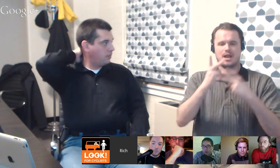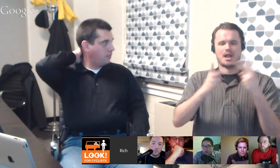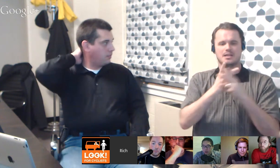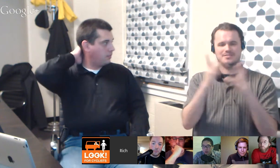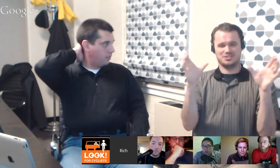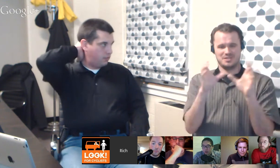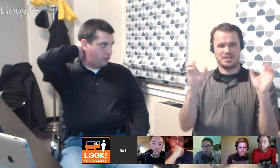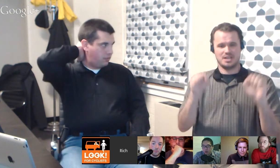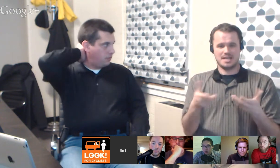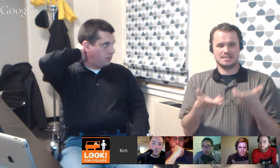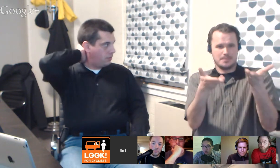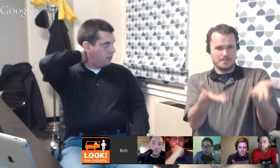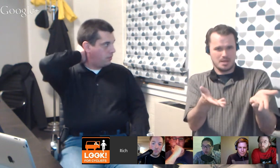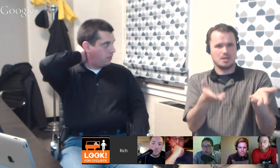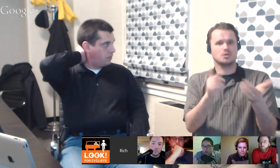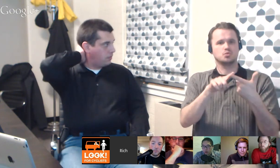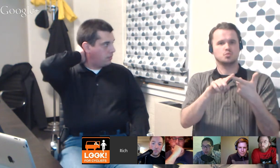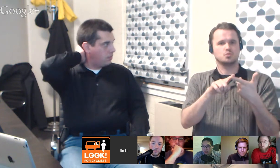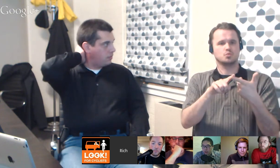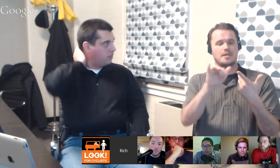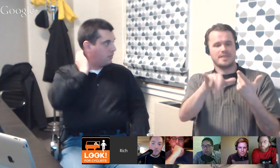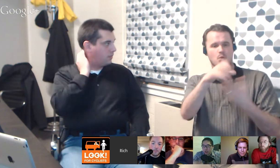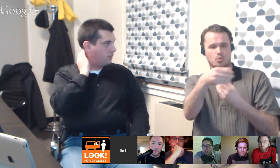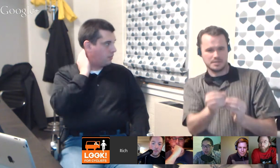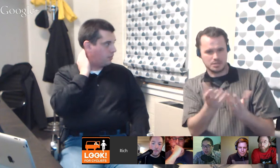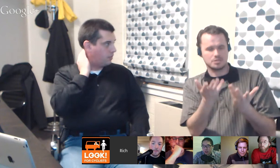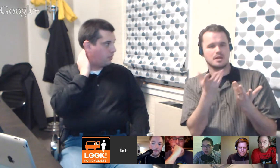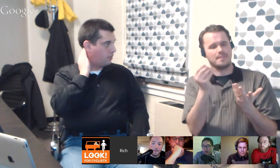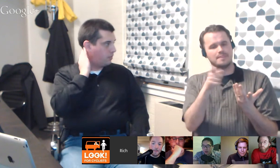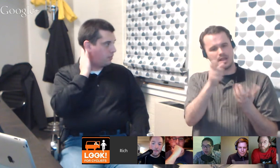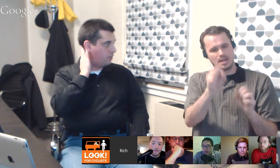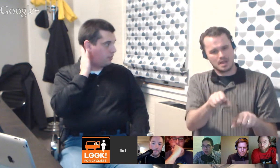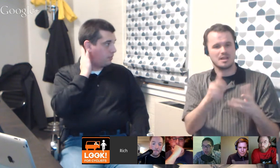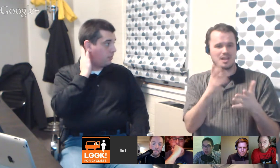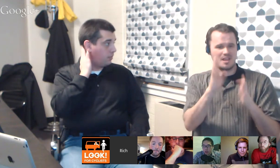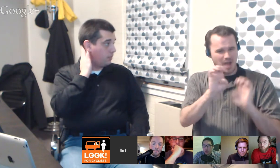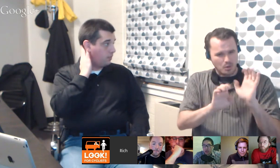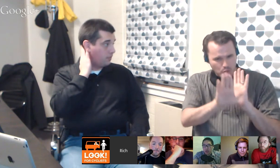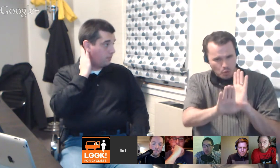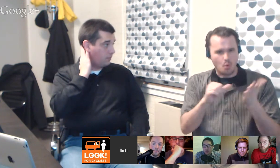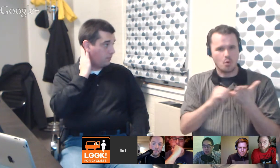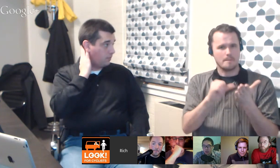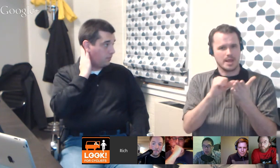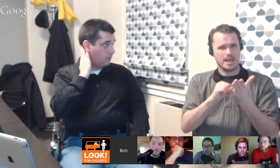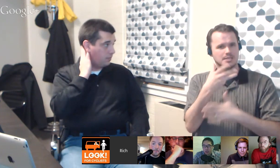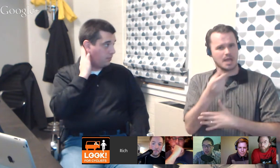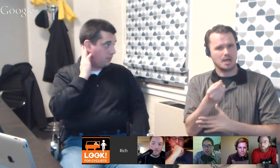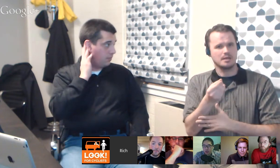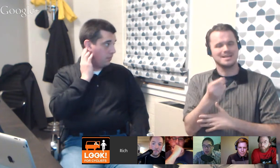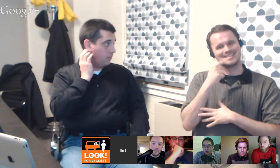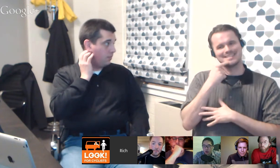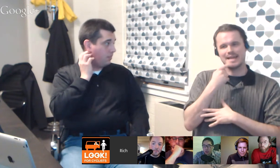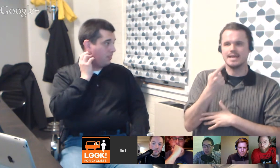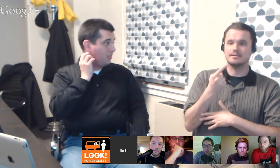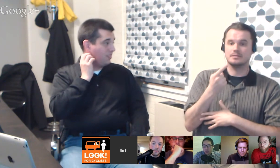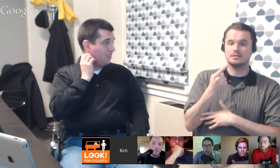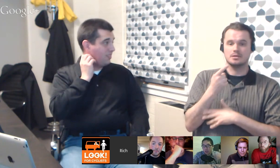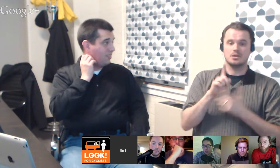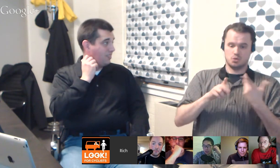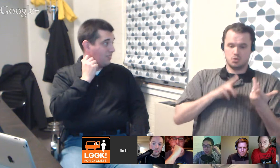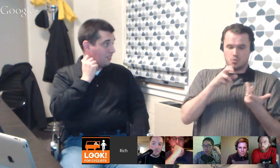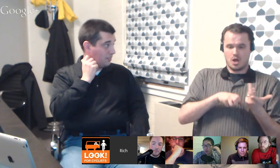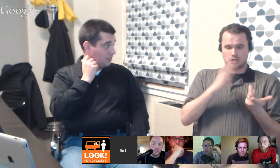submit to the organization, and they can evaluate your page and say, like, to us, this